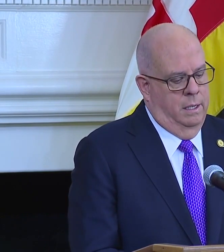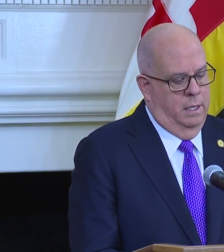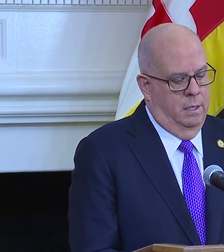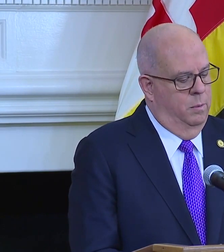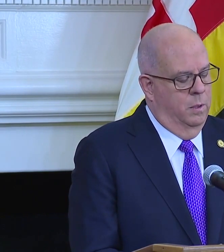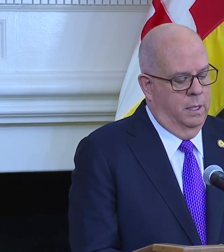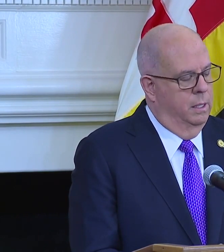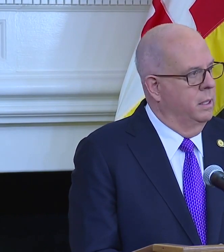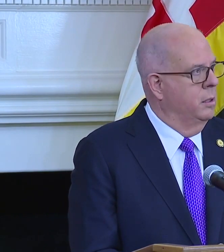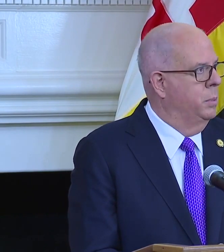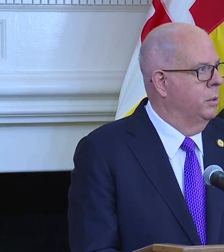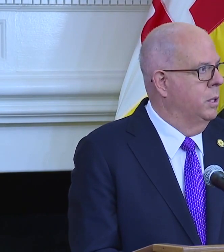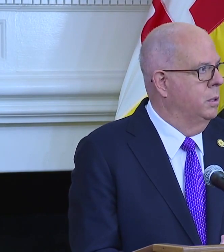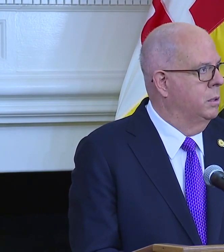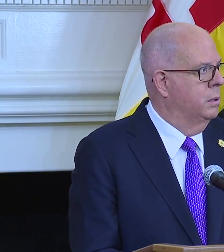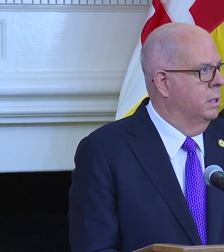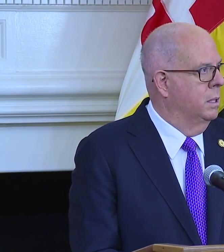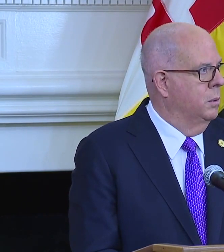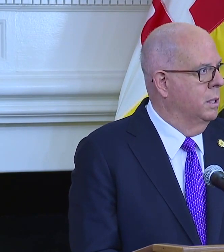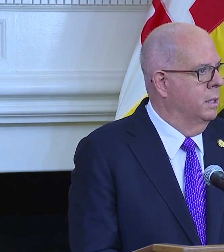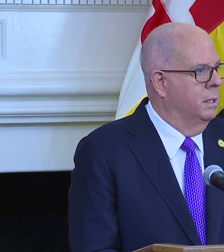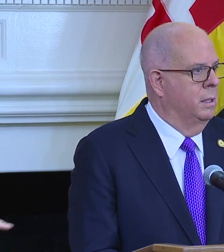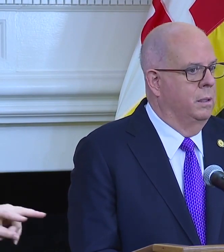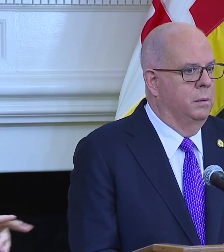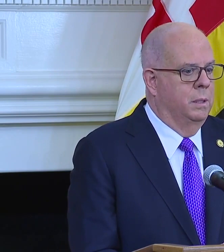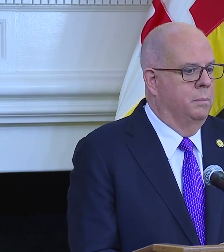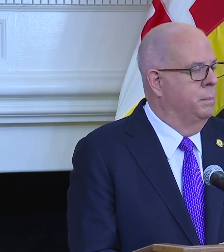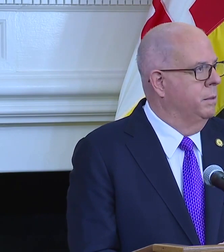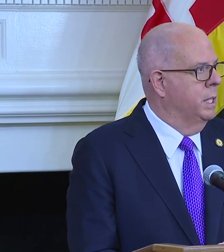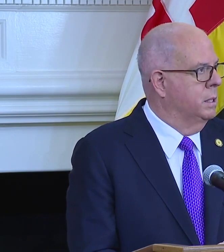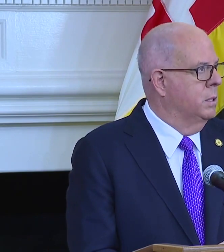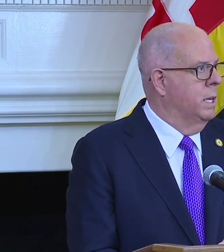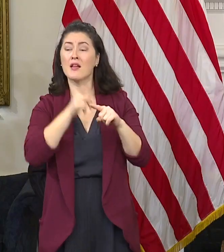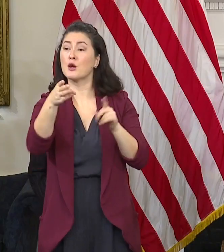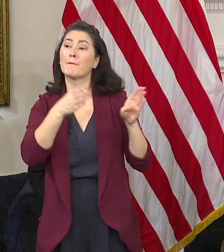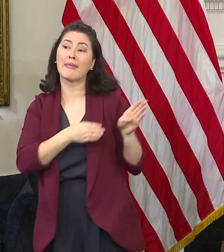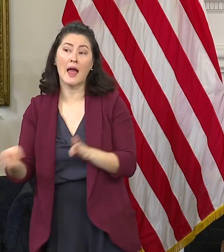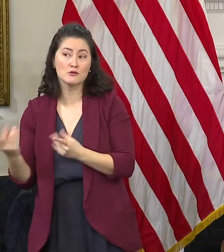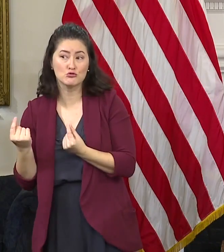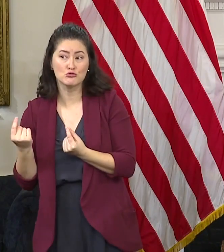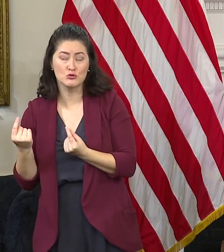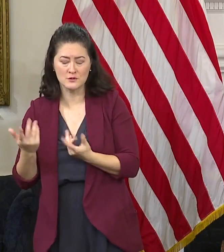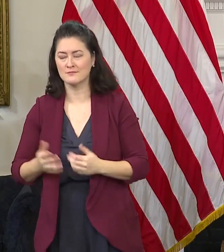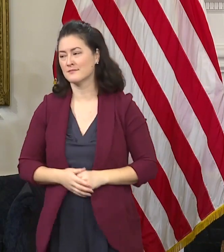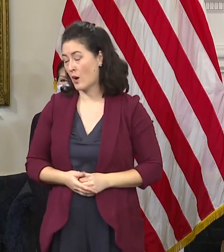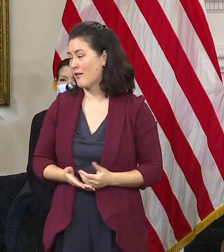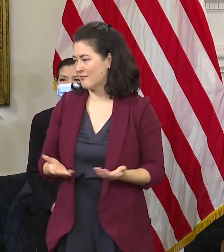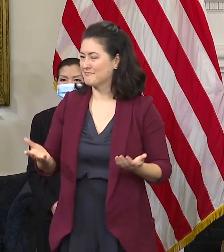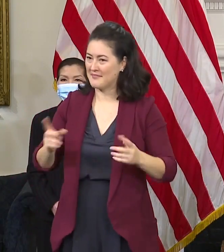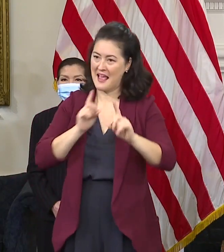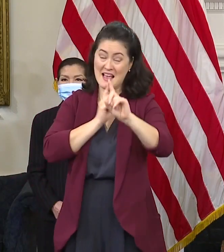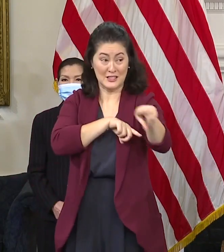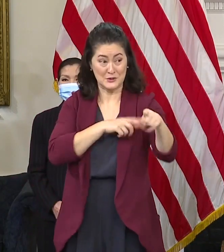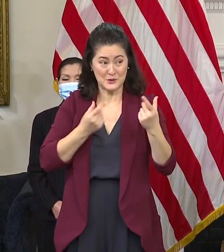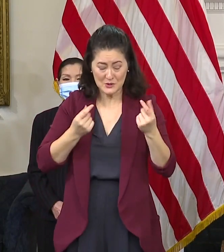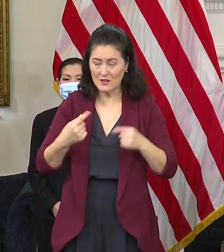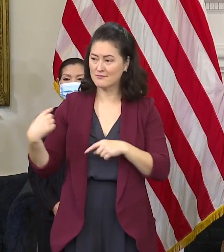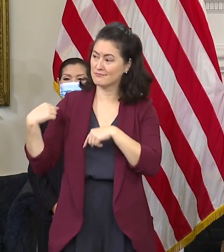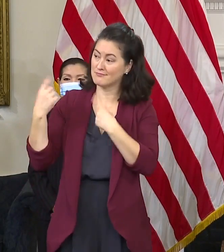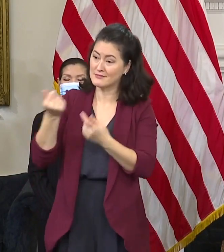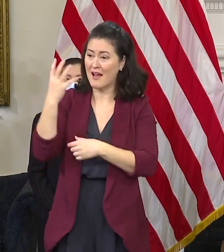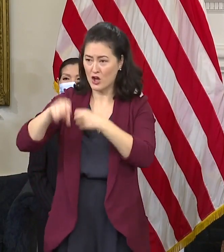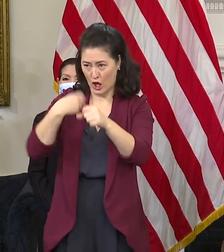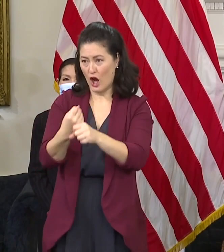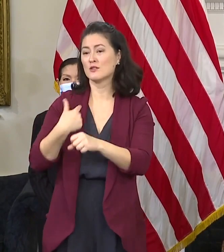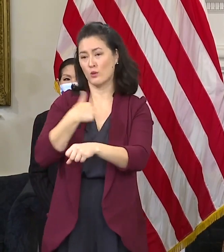strategies, information sharing, and knowledge transfer between law enforcement, victim services, and communities targeted for hate crimes